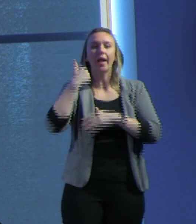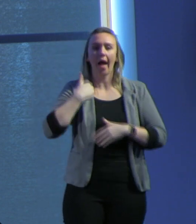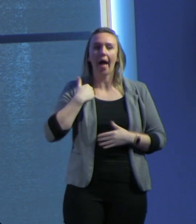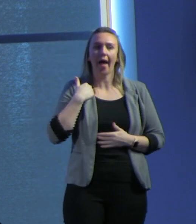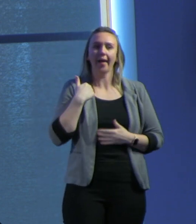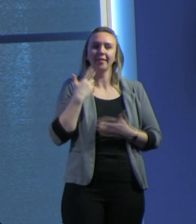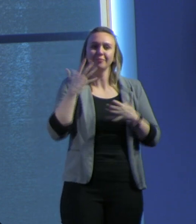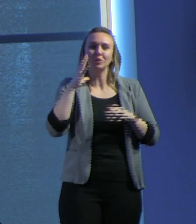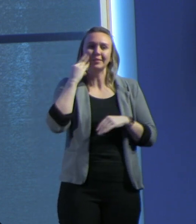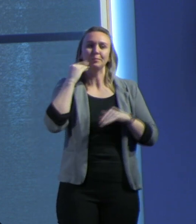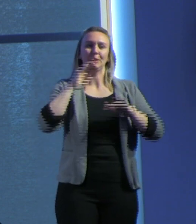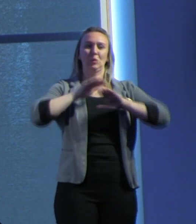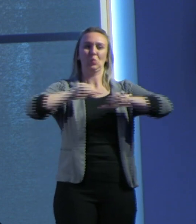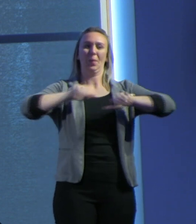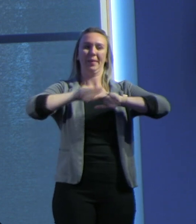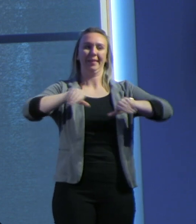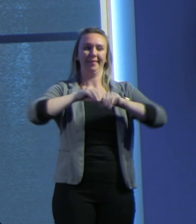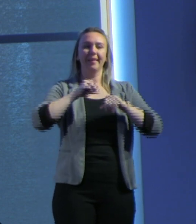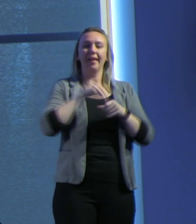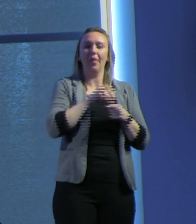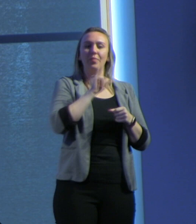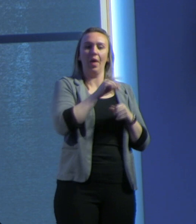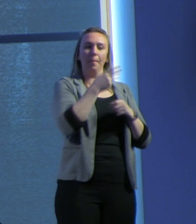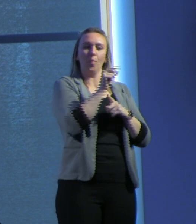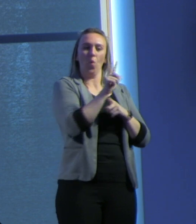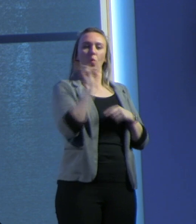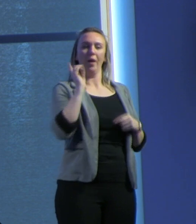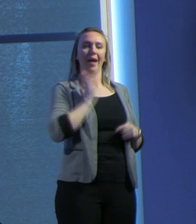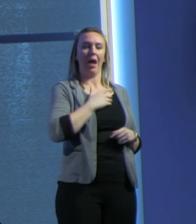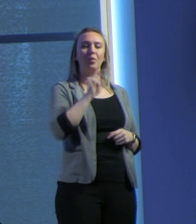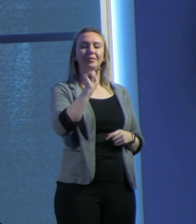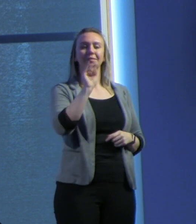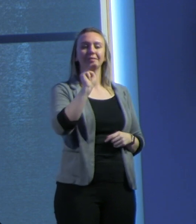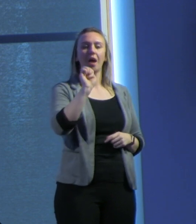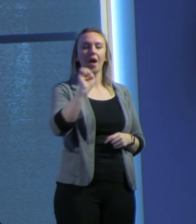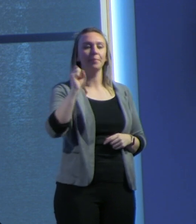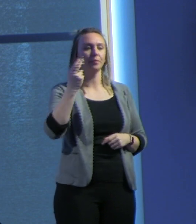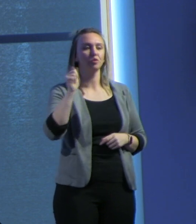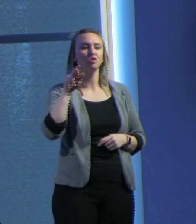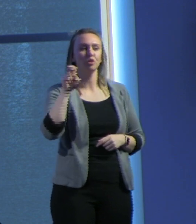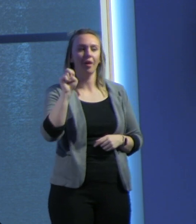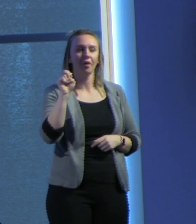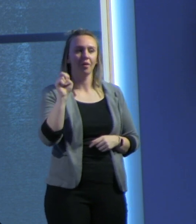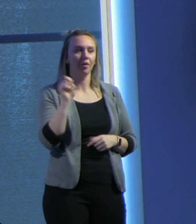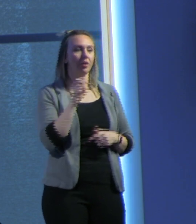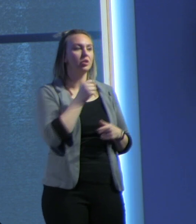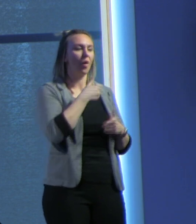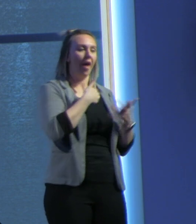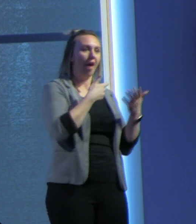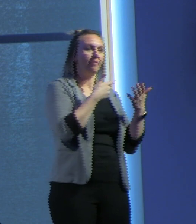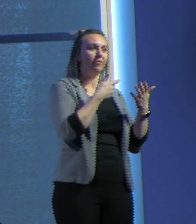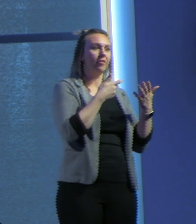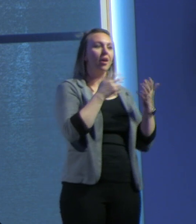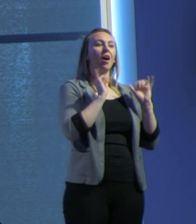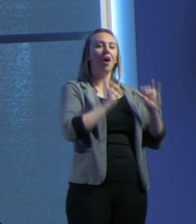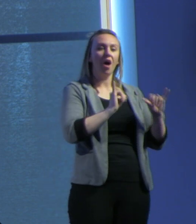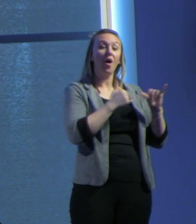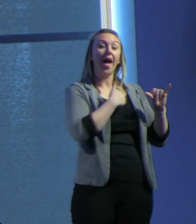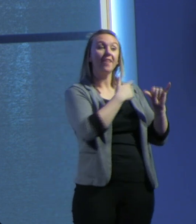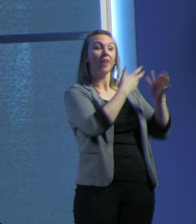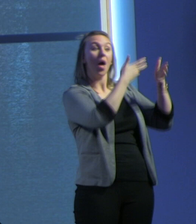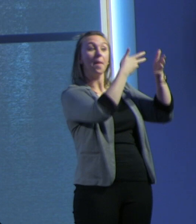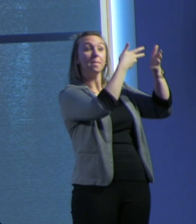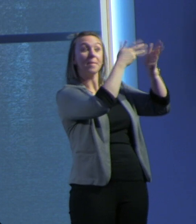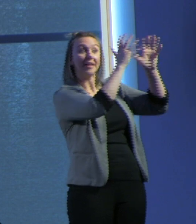back in the timeshare pool, and there's a basketball and a hoop on the side, and I was just